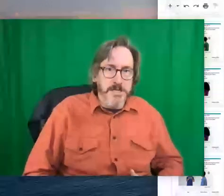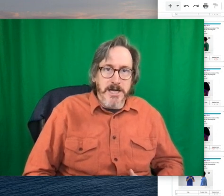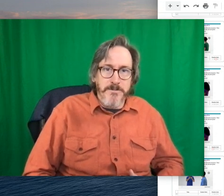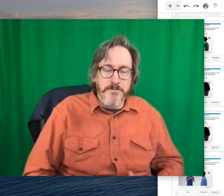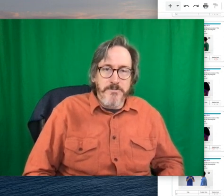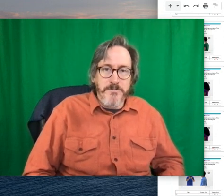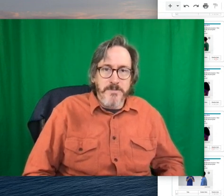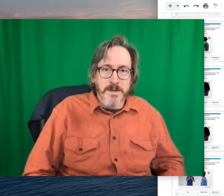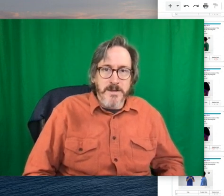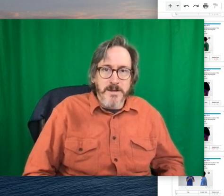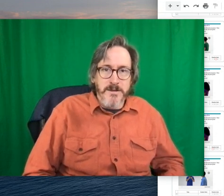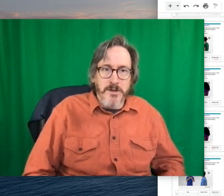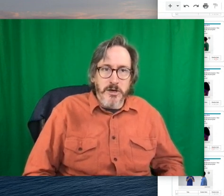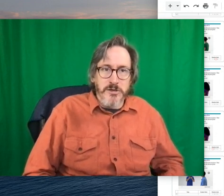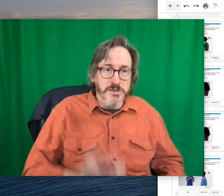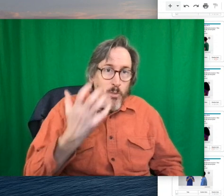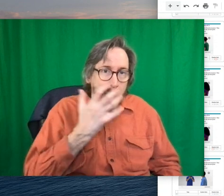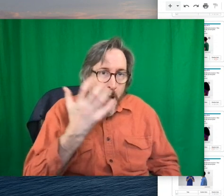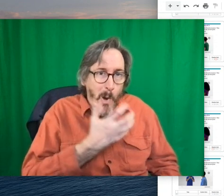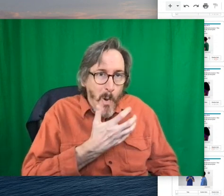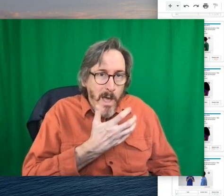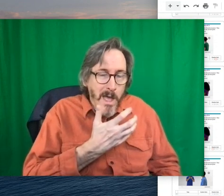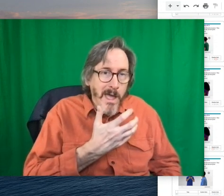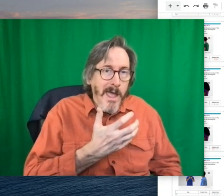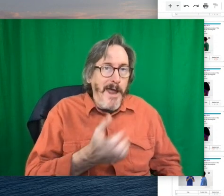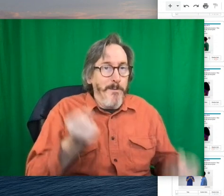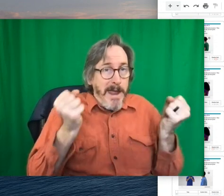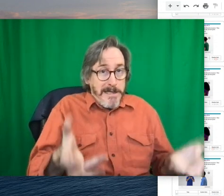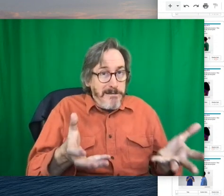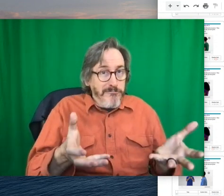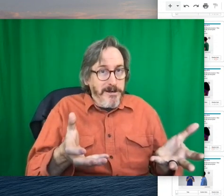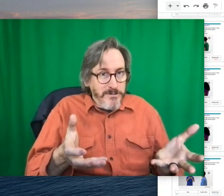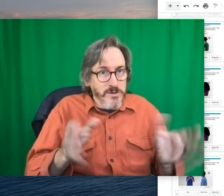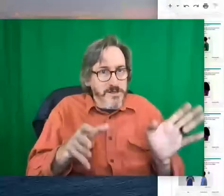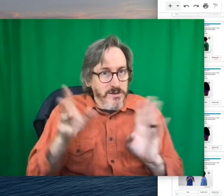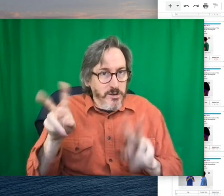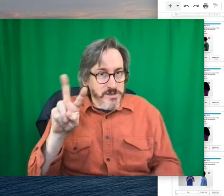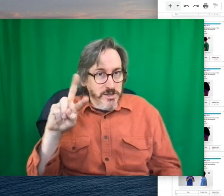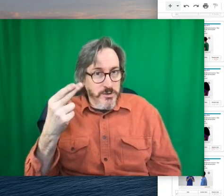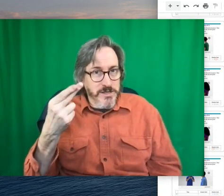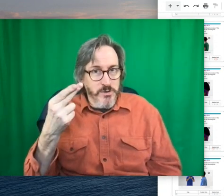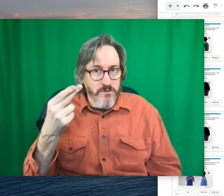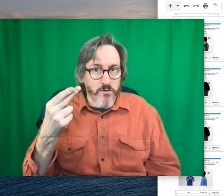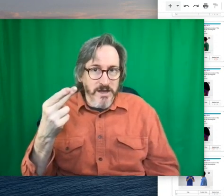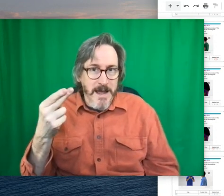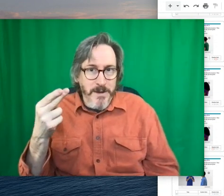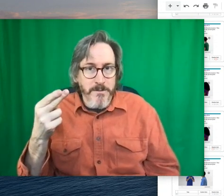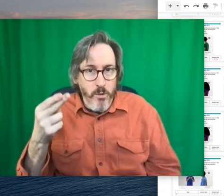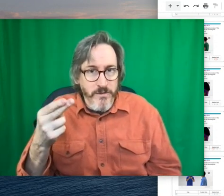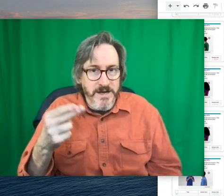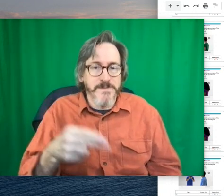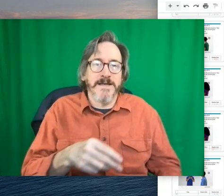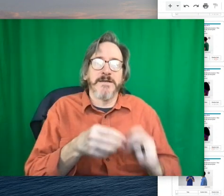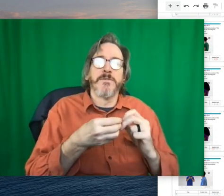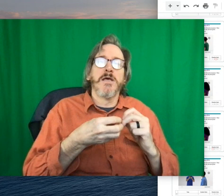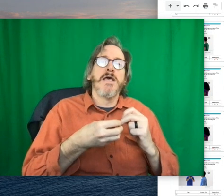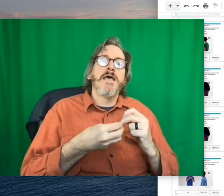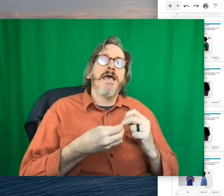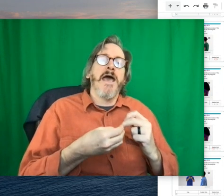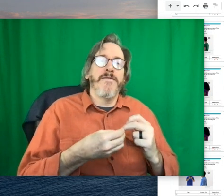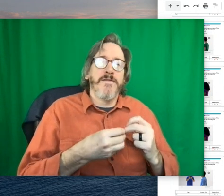reactions. There's wow and men, right? Those are the two that sort of overlap on more than